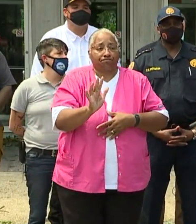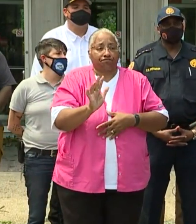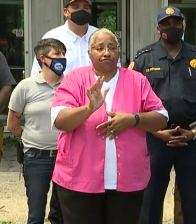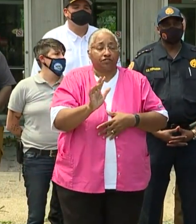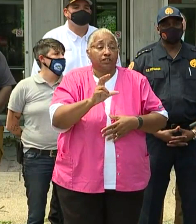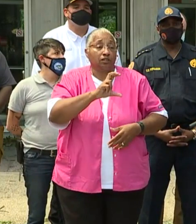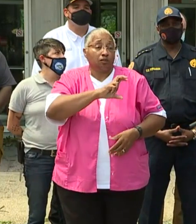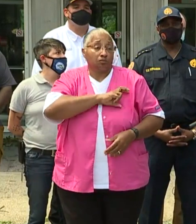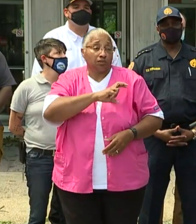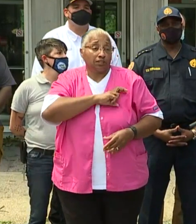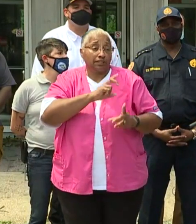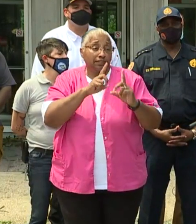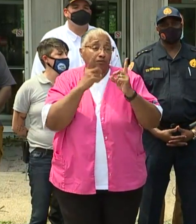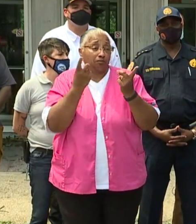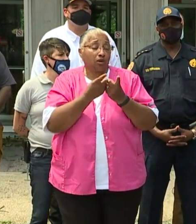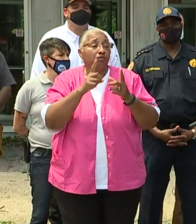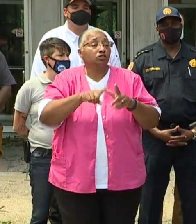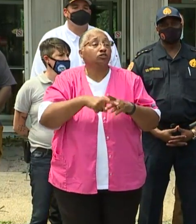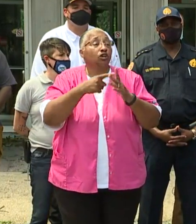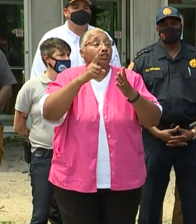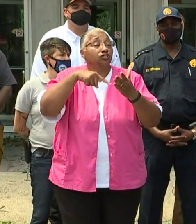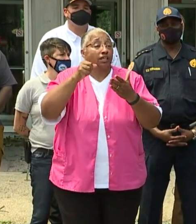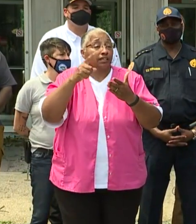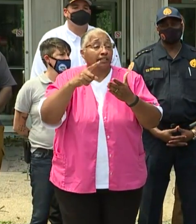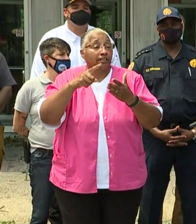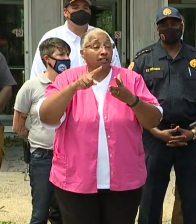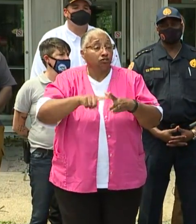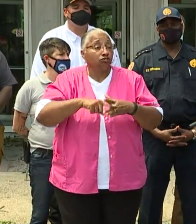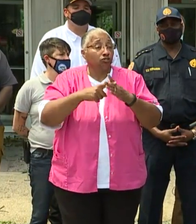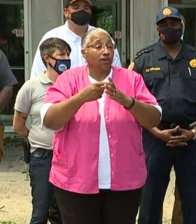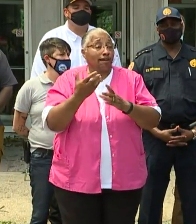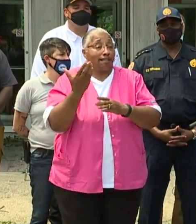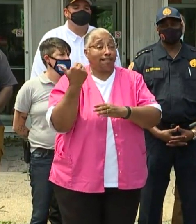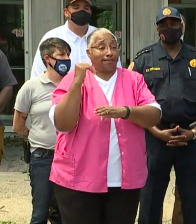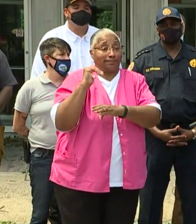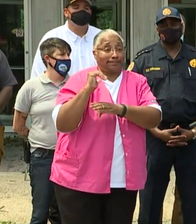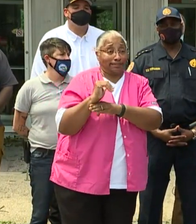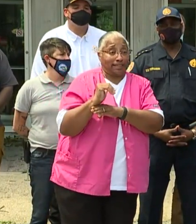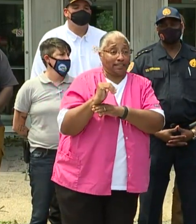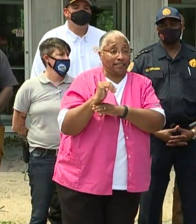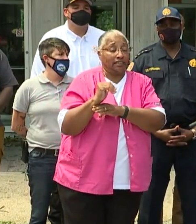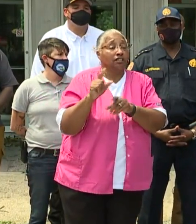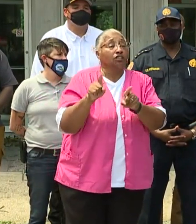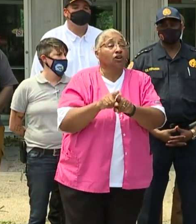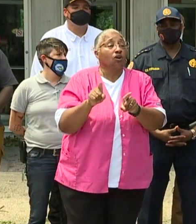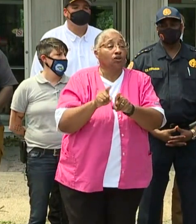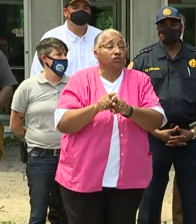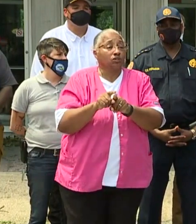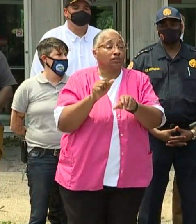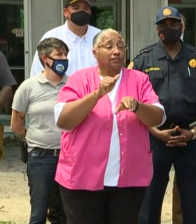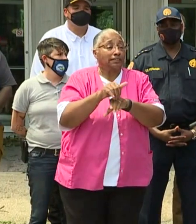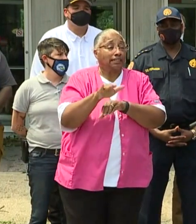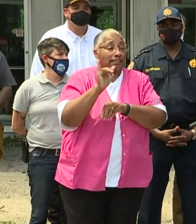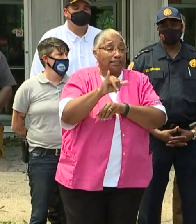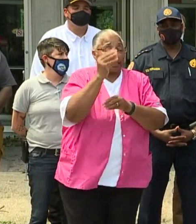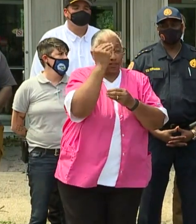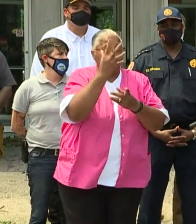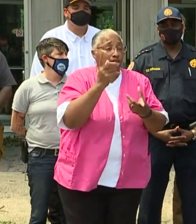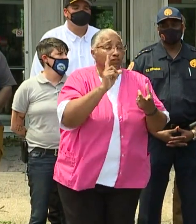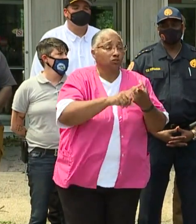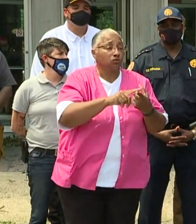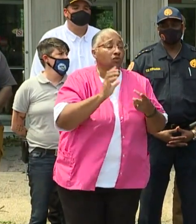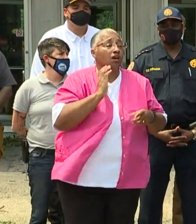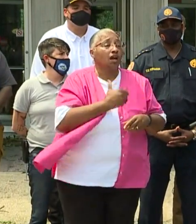NOPD began making checks last night and transmitting that information to our Orleans